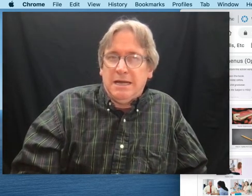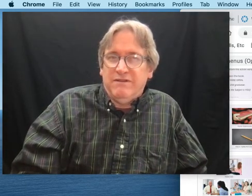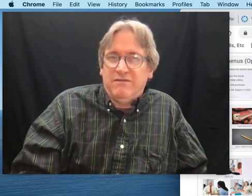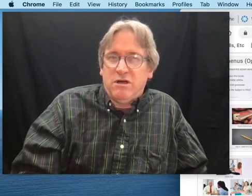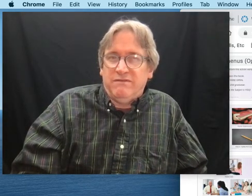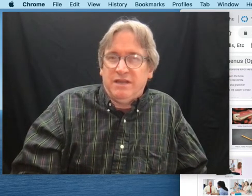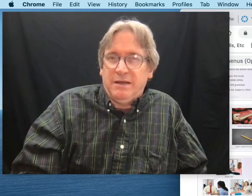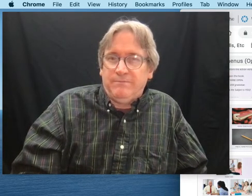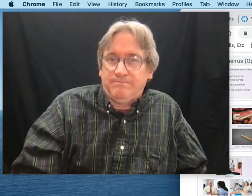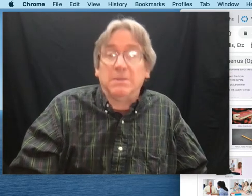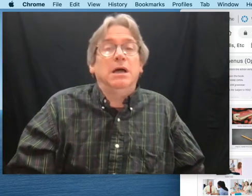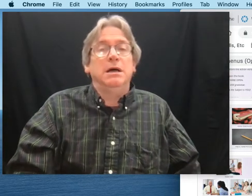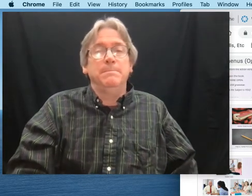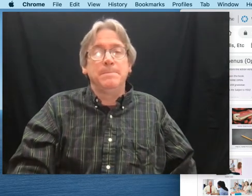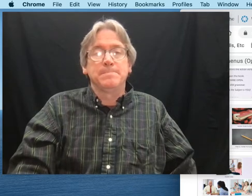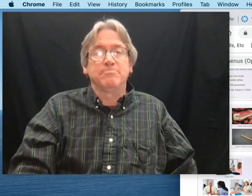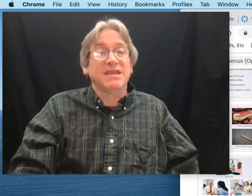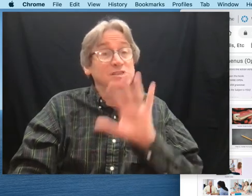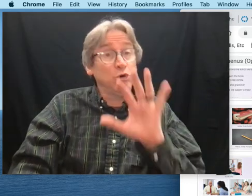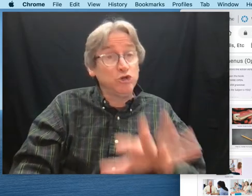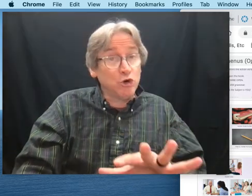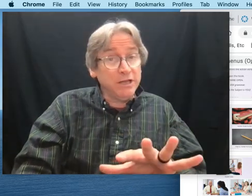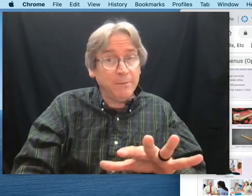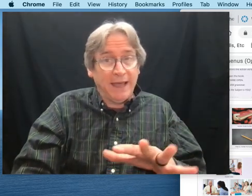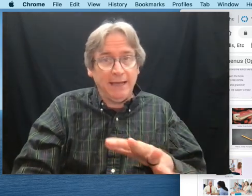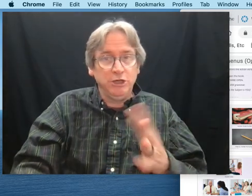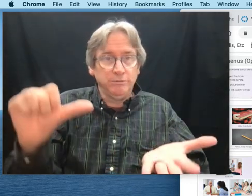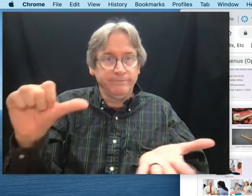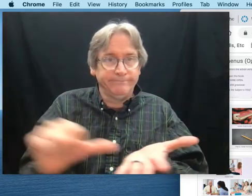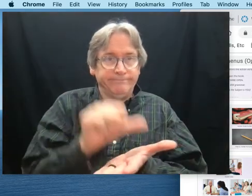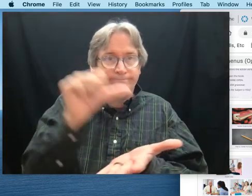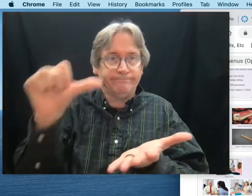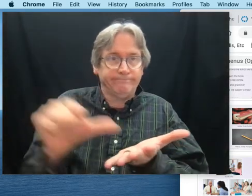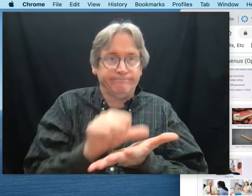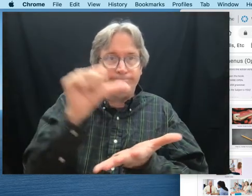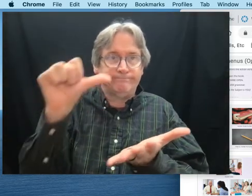I didn't have enough coffee today. So turning the page,